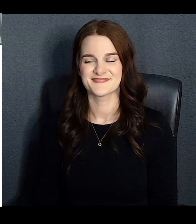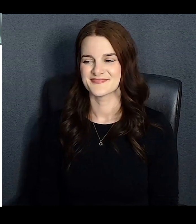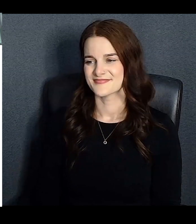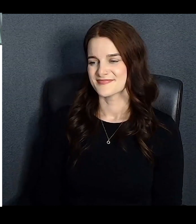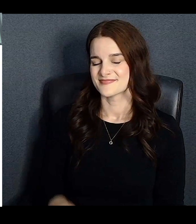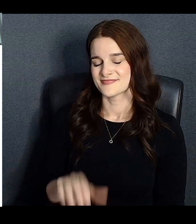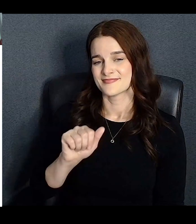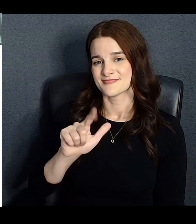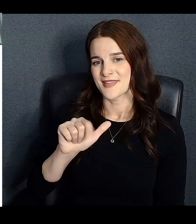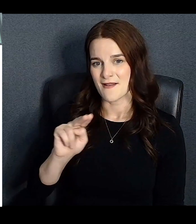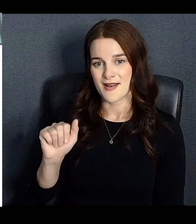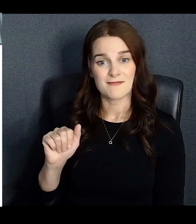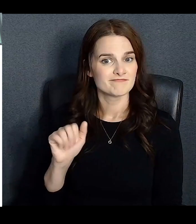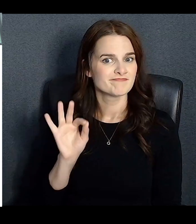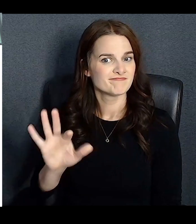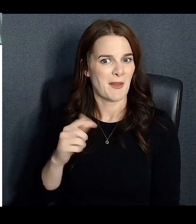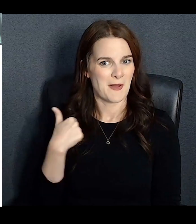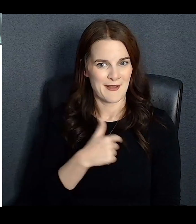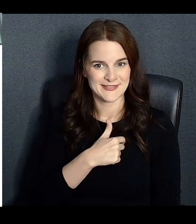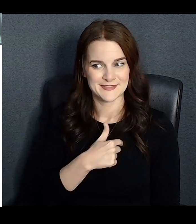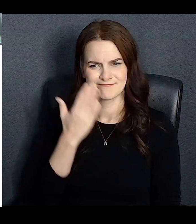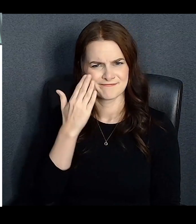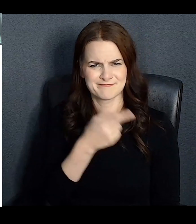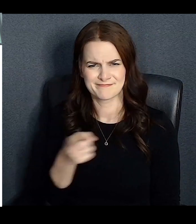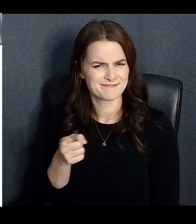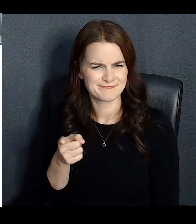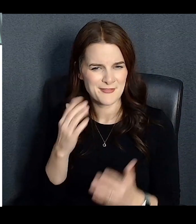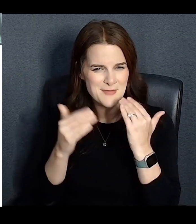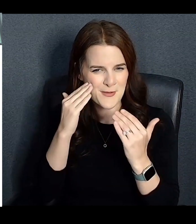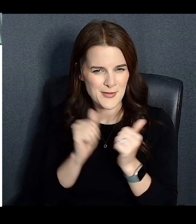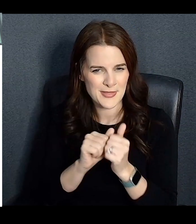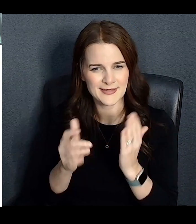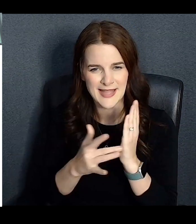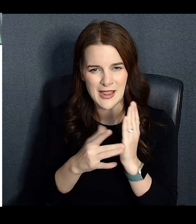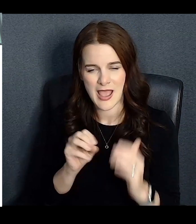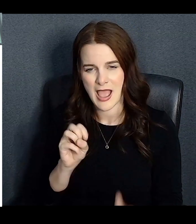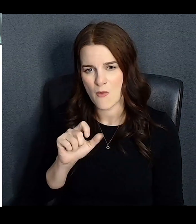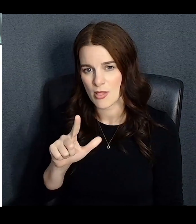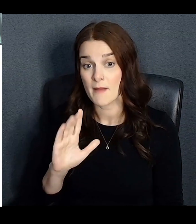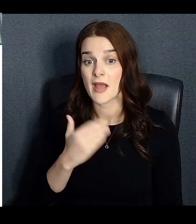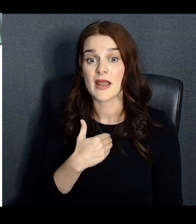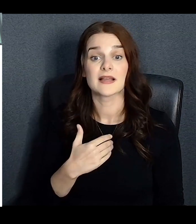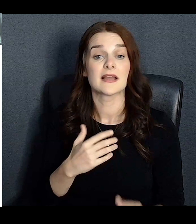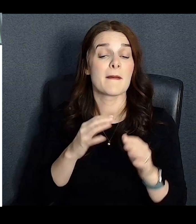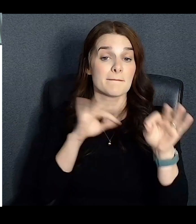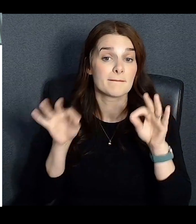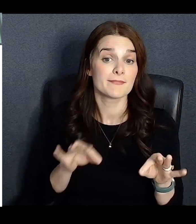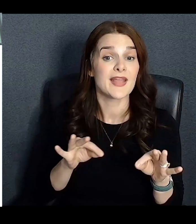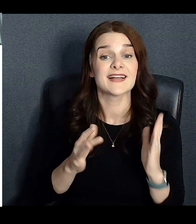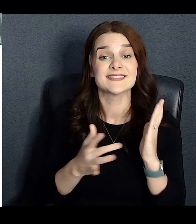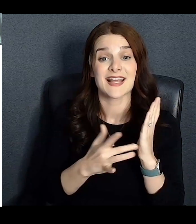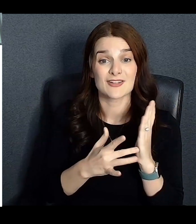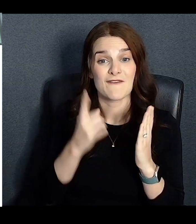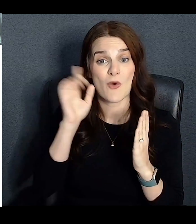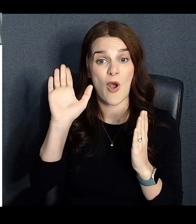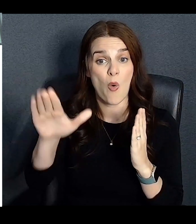A little bit about us. I don't know how many of y'all are familiar with Tech Owl, but a little bit about our organization. So Tech Owl stands for Technology